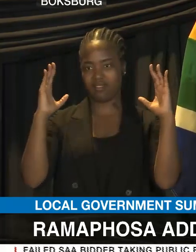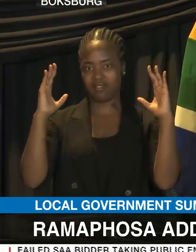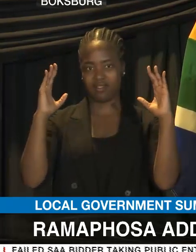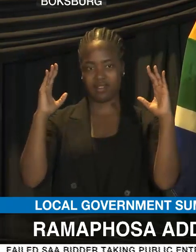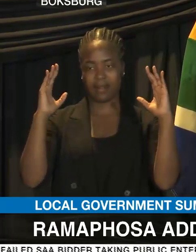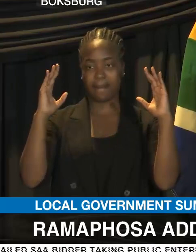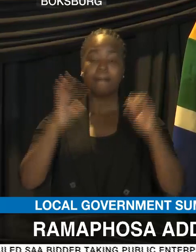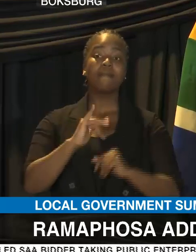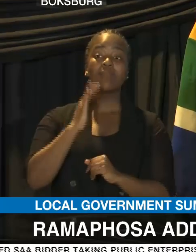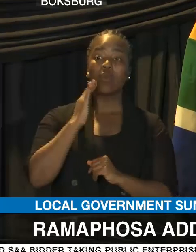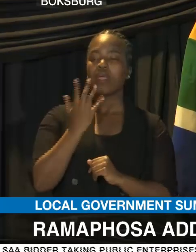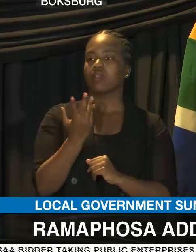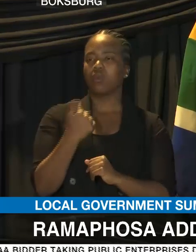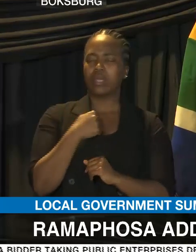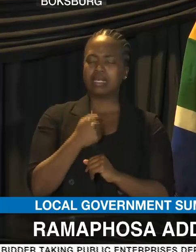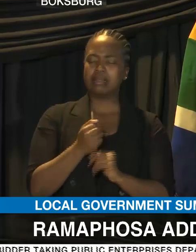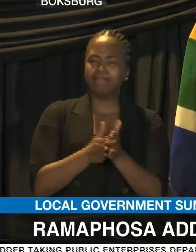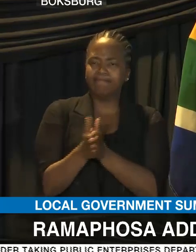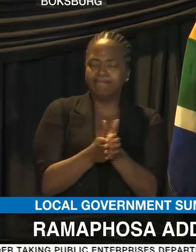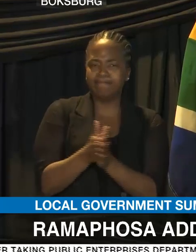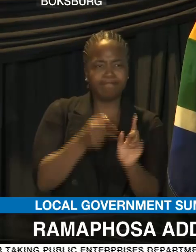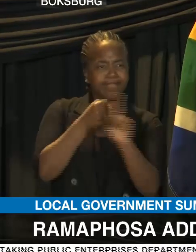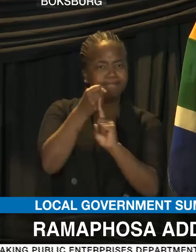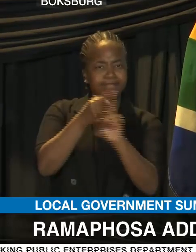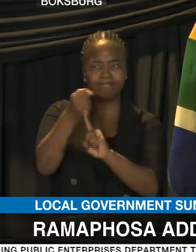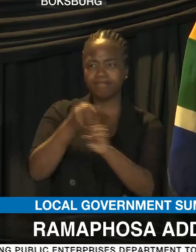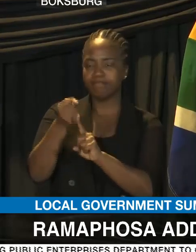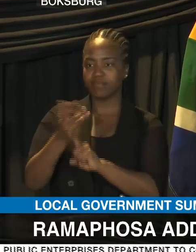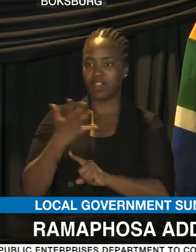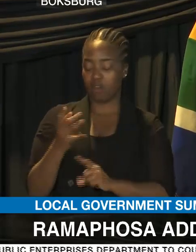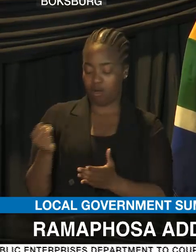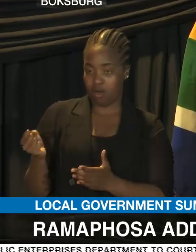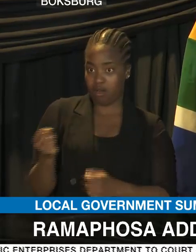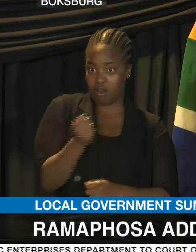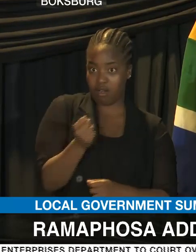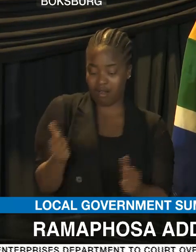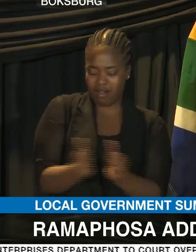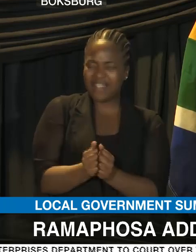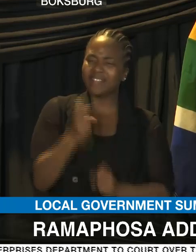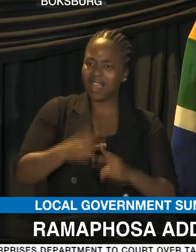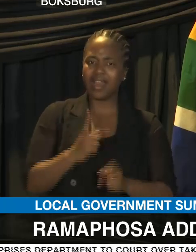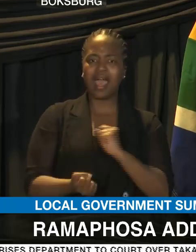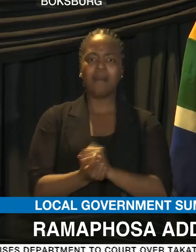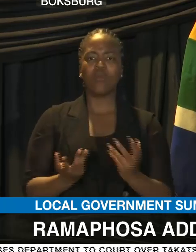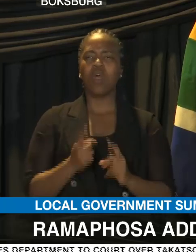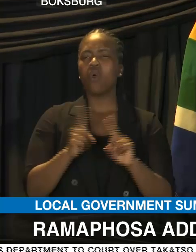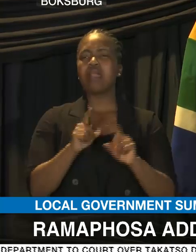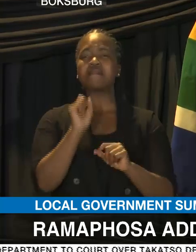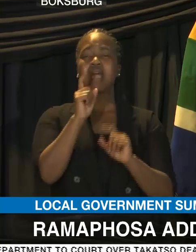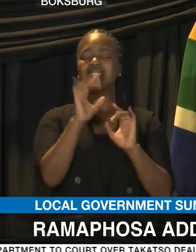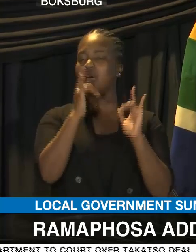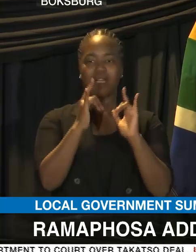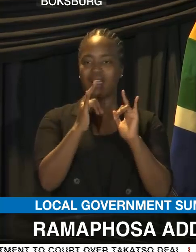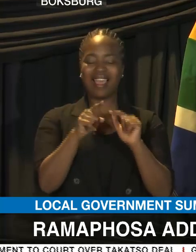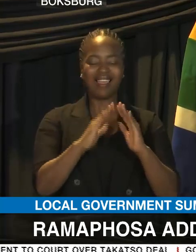that investments that we mobilize finally take place at the local level. And it